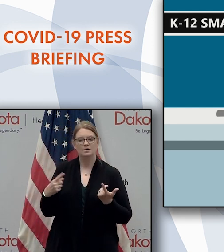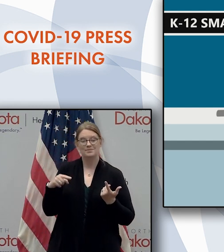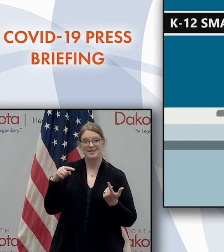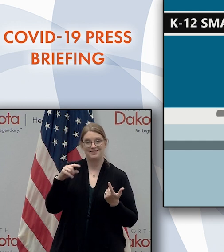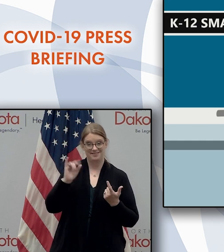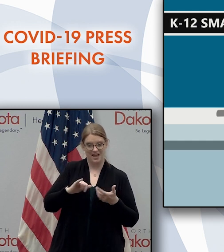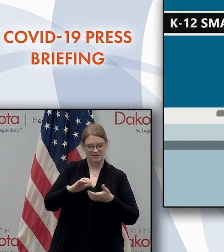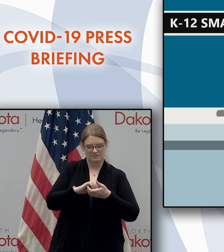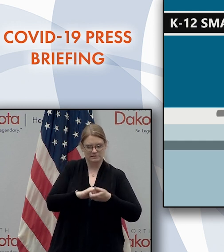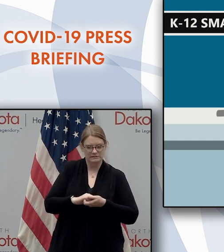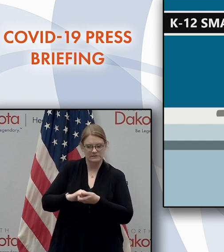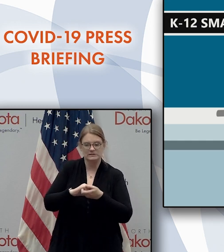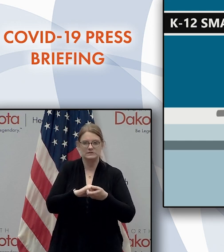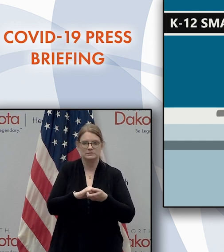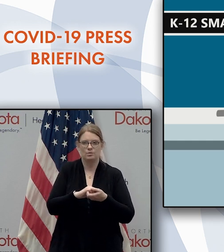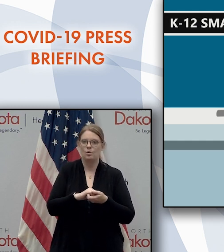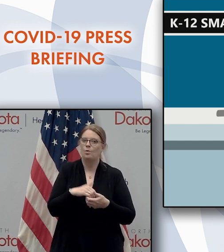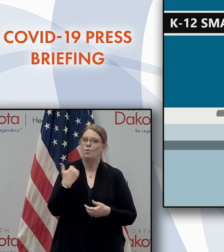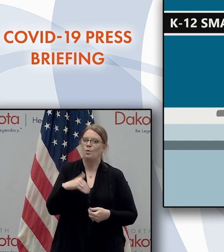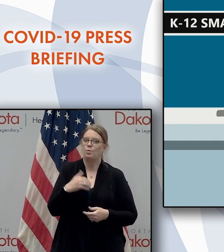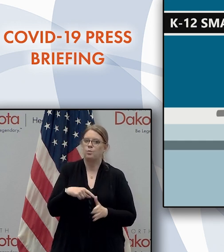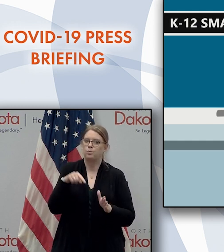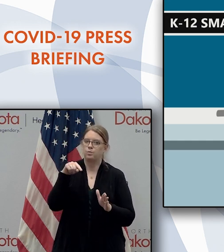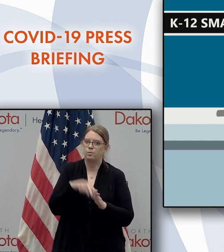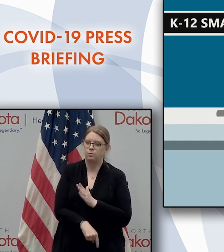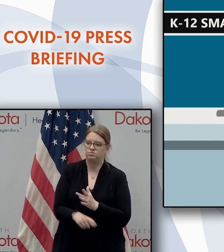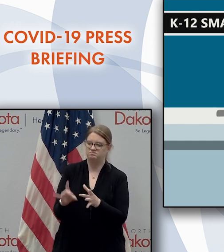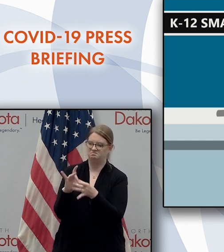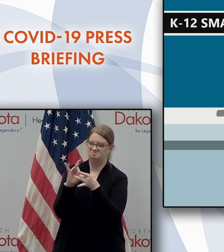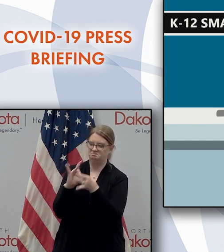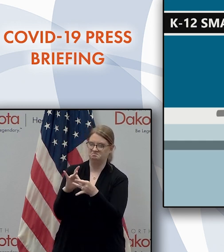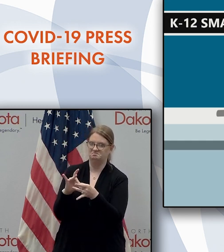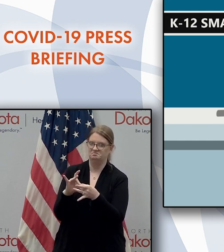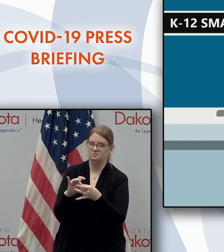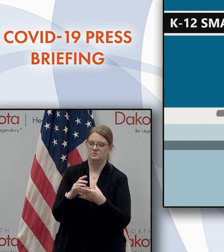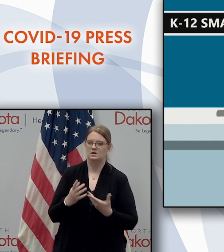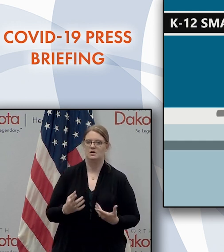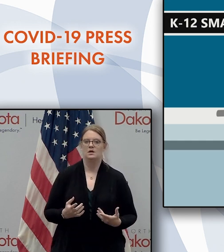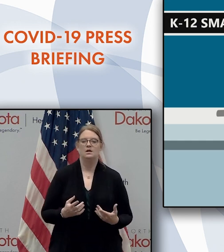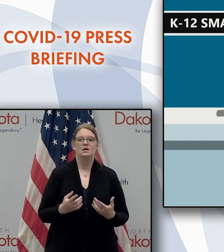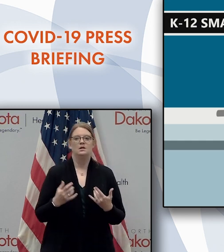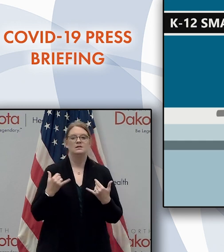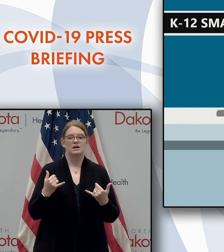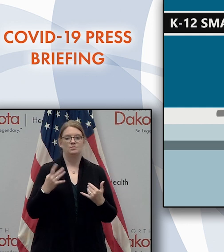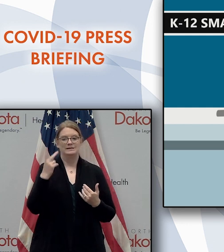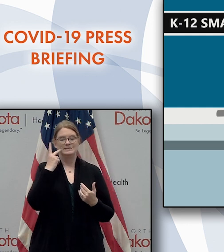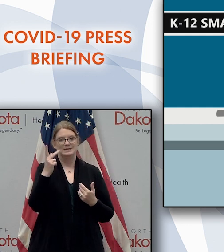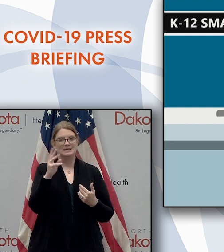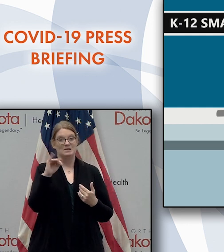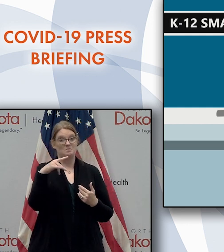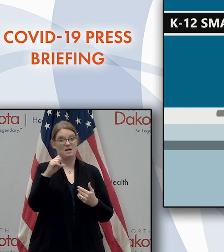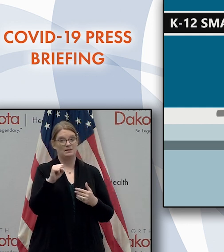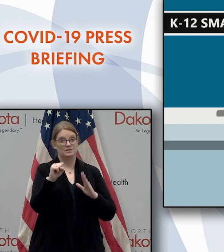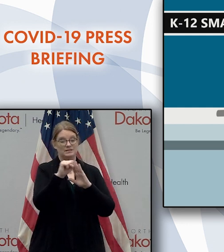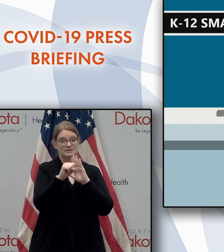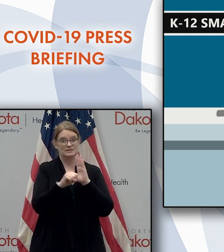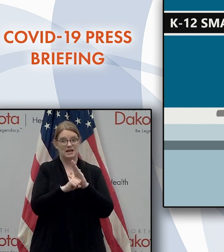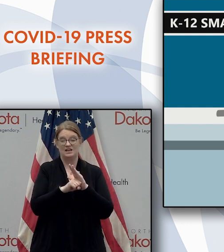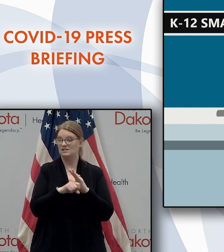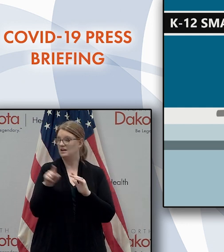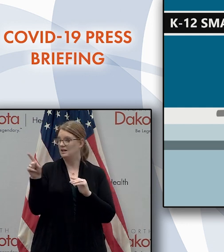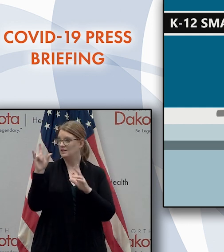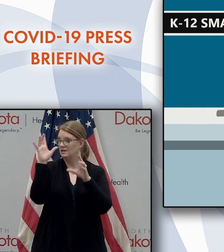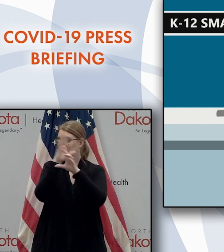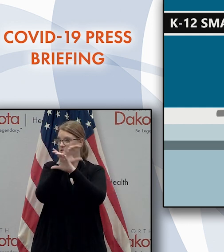is going to get deeper than ever before. When we take a look at the overlying maps of the state, which the superintendent has on